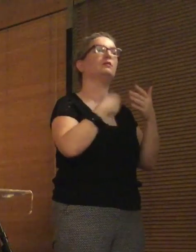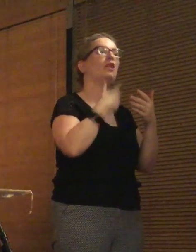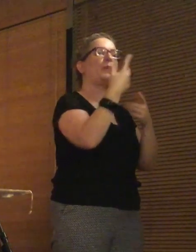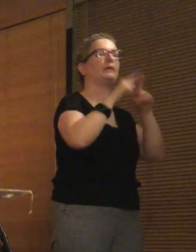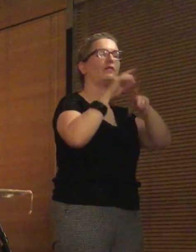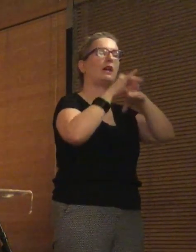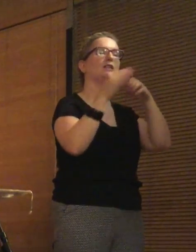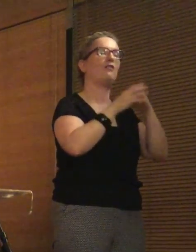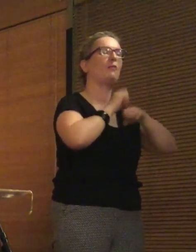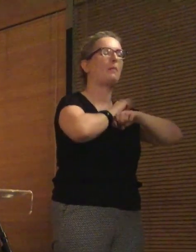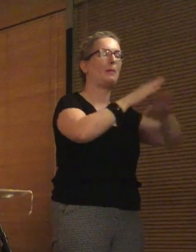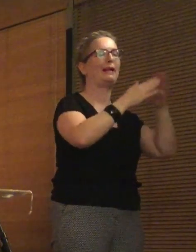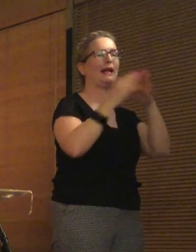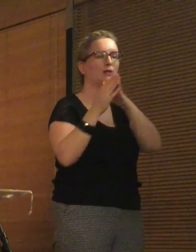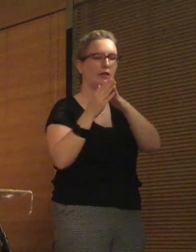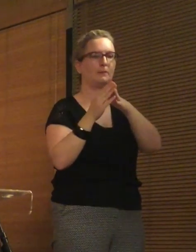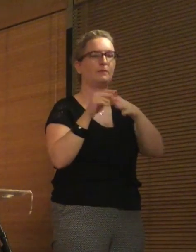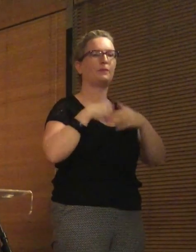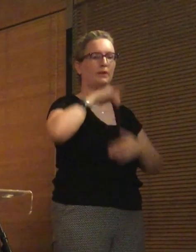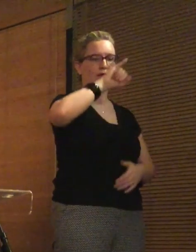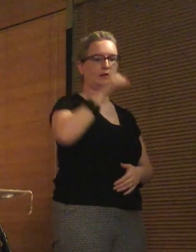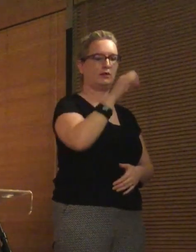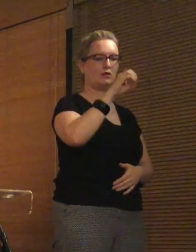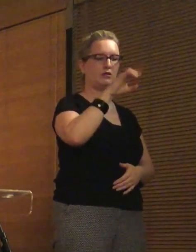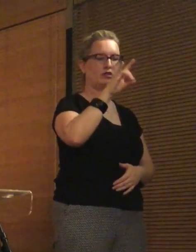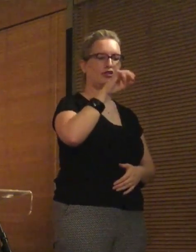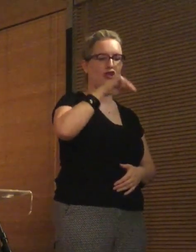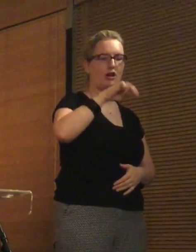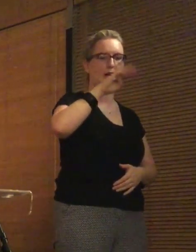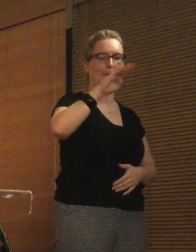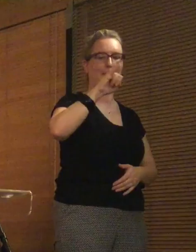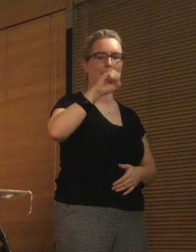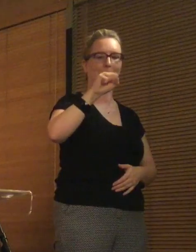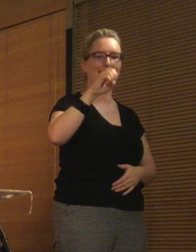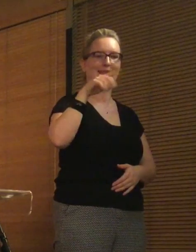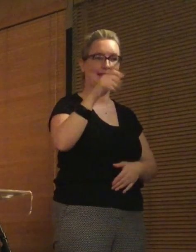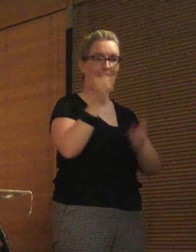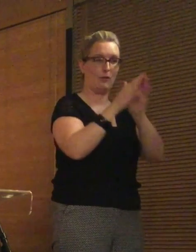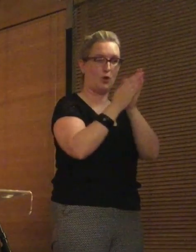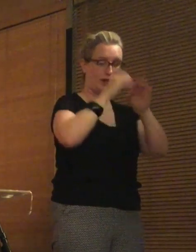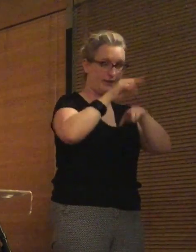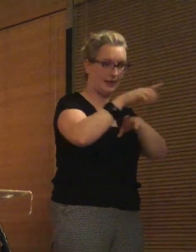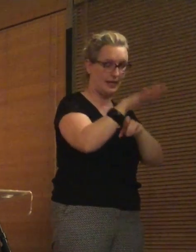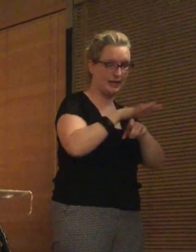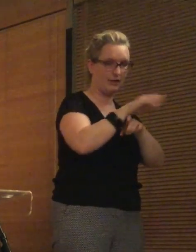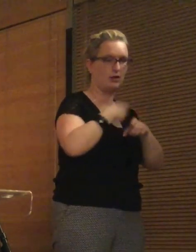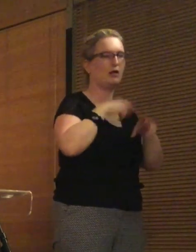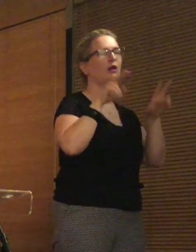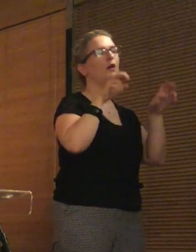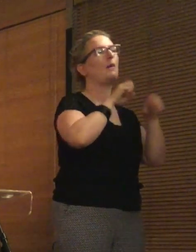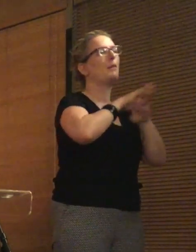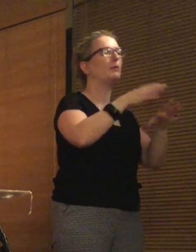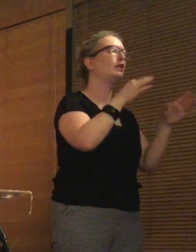community facilities. She says that John Bissett has documented the story in his book, Regeneration, Public Good or Private